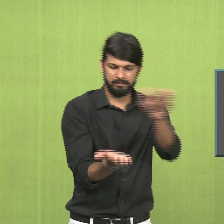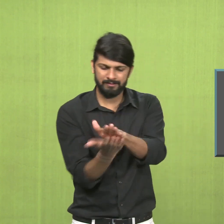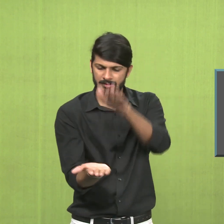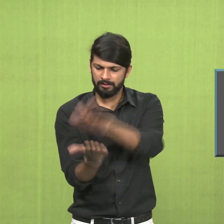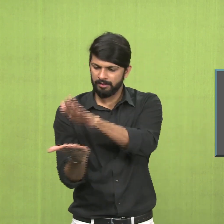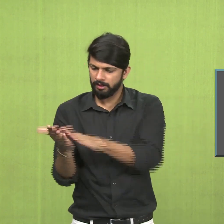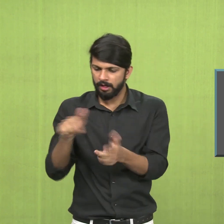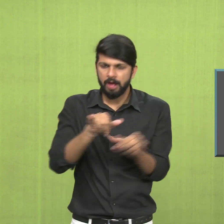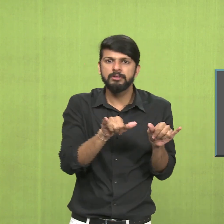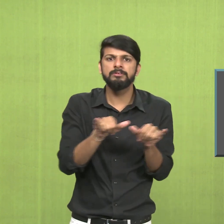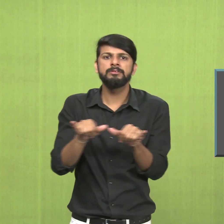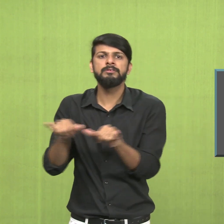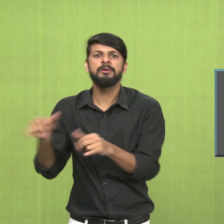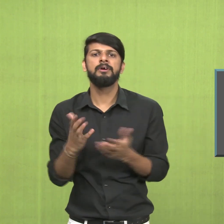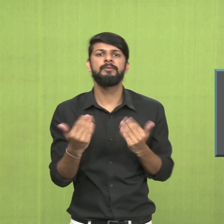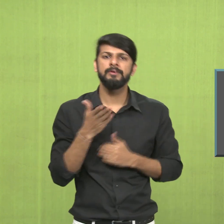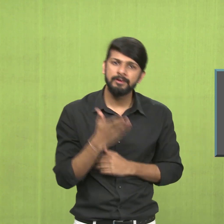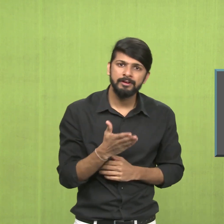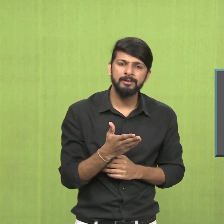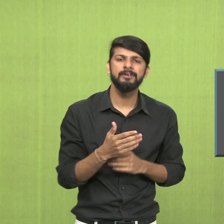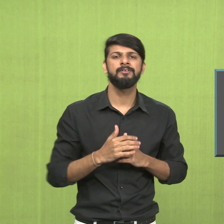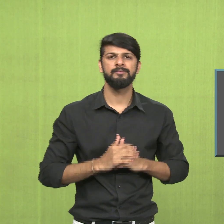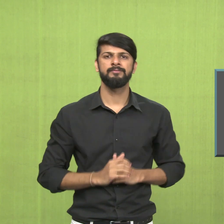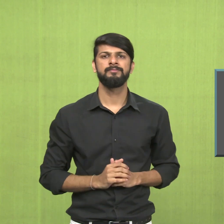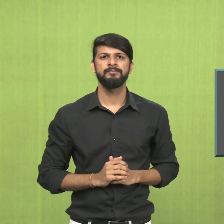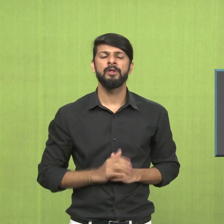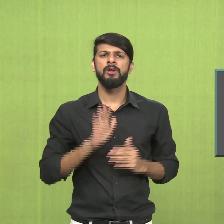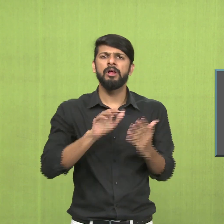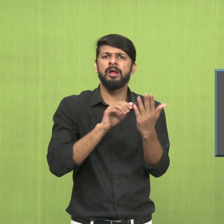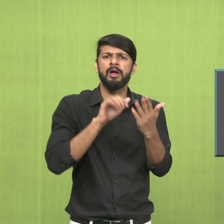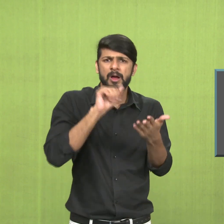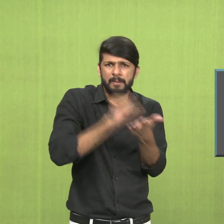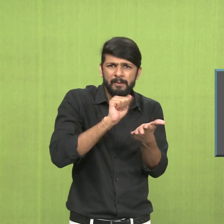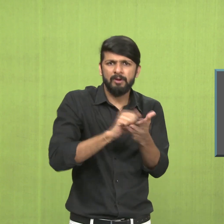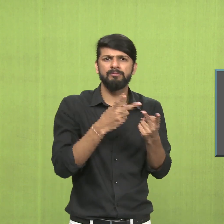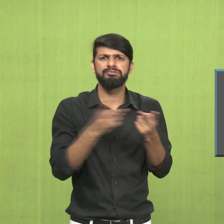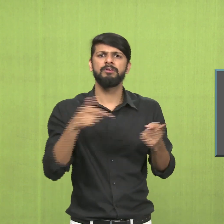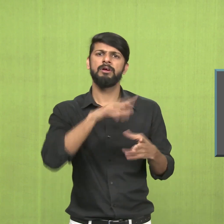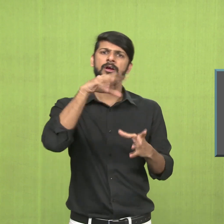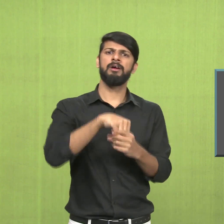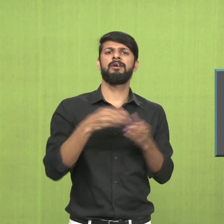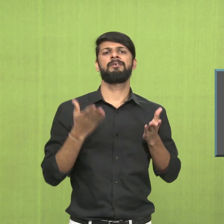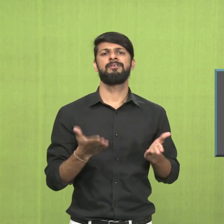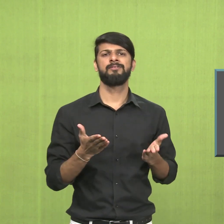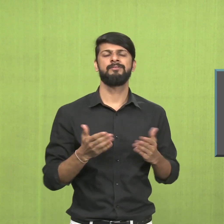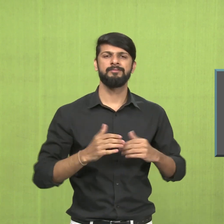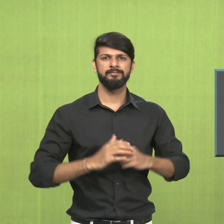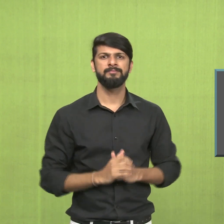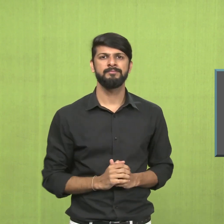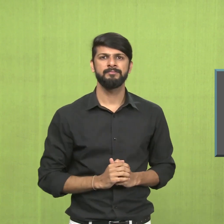it on a paper to get uniform impressions, and all of these blocks are used for printing.